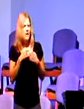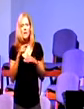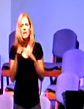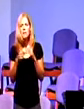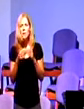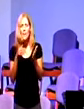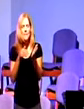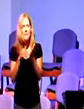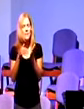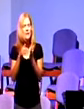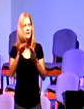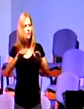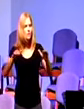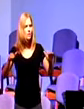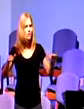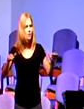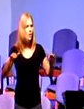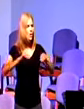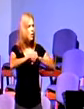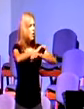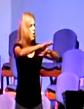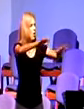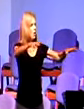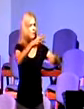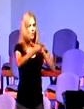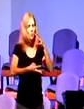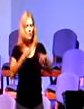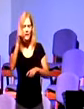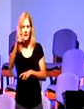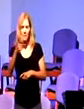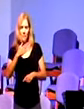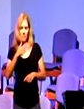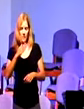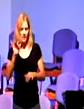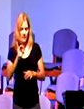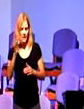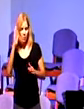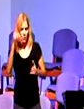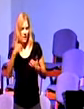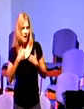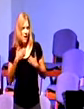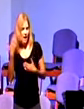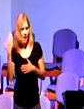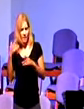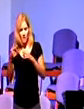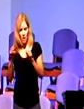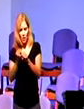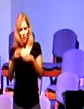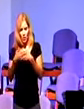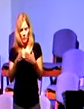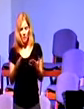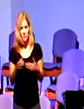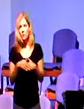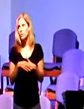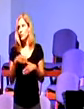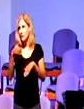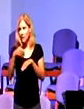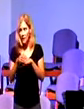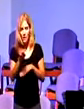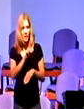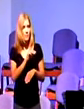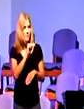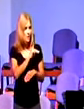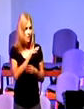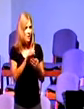about millions of children all over the world who need the hope that I was once given in that shoebox. So I just set out on the mission. I